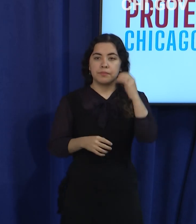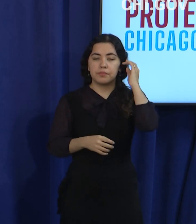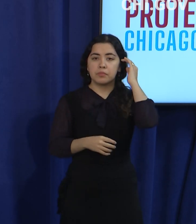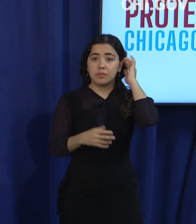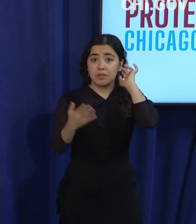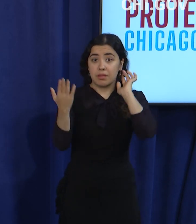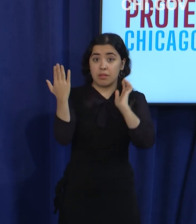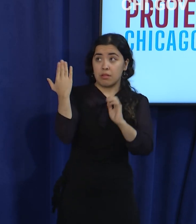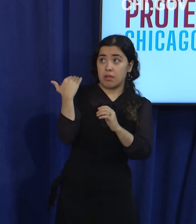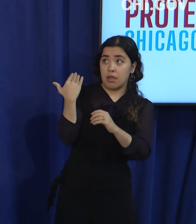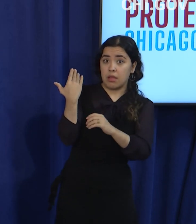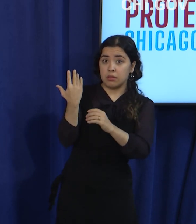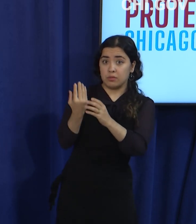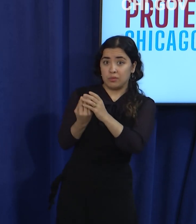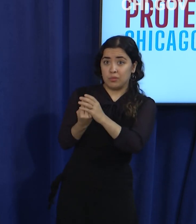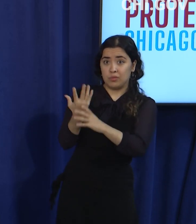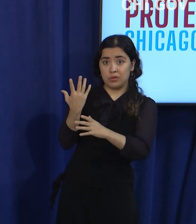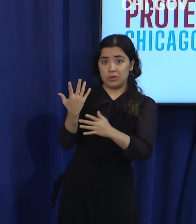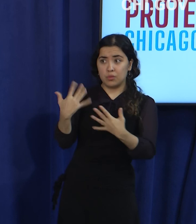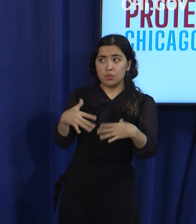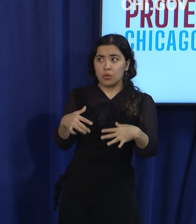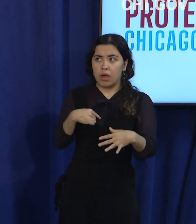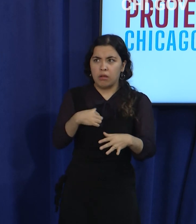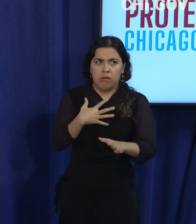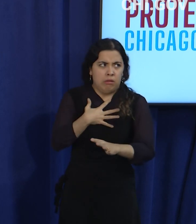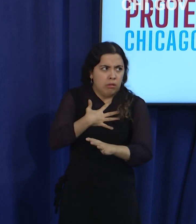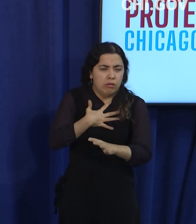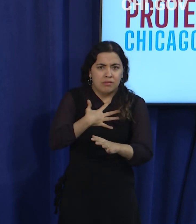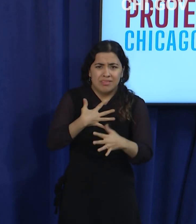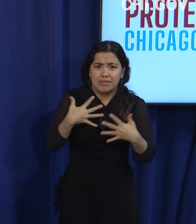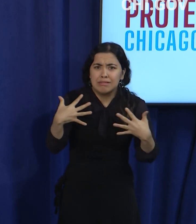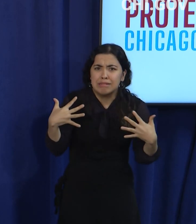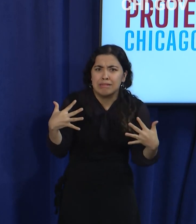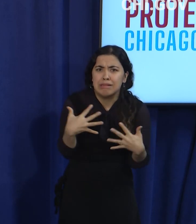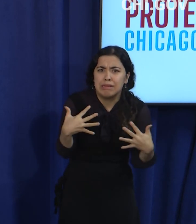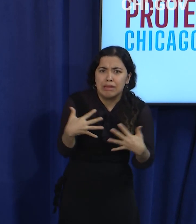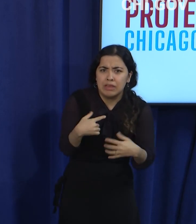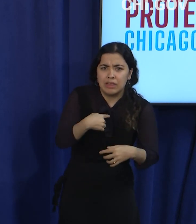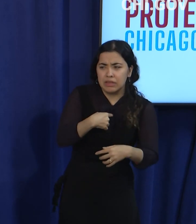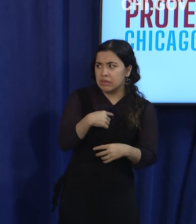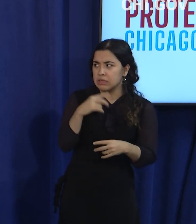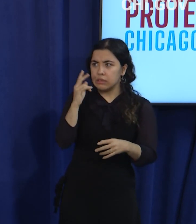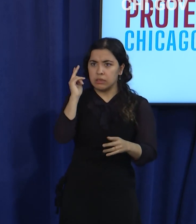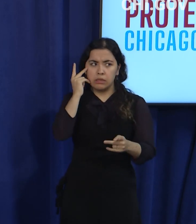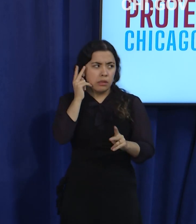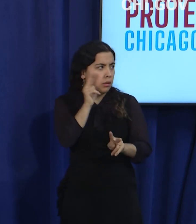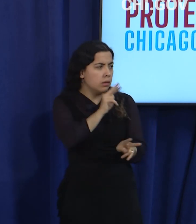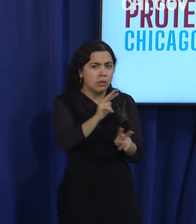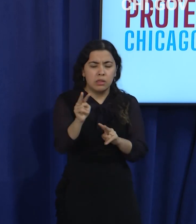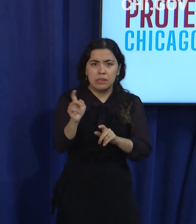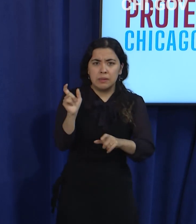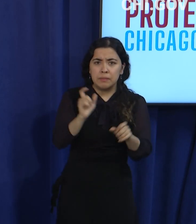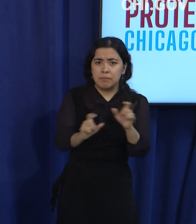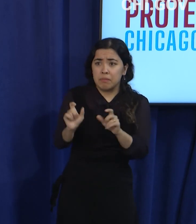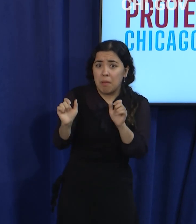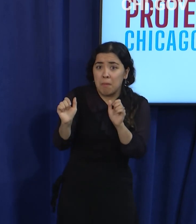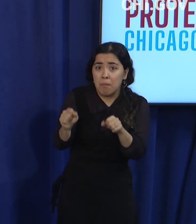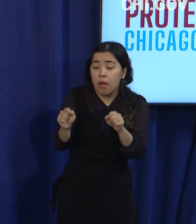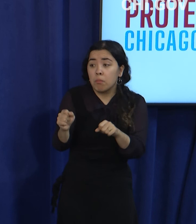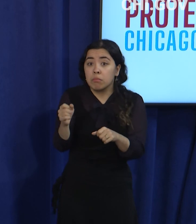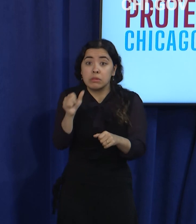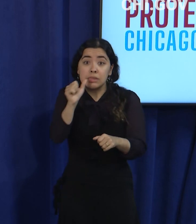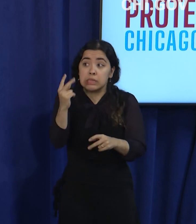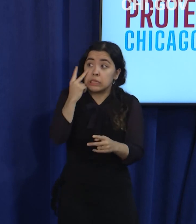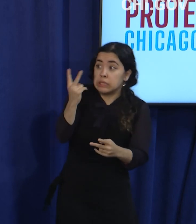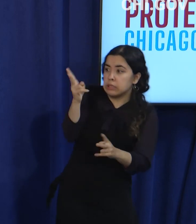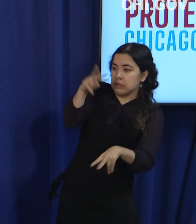took my breath away. And frankly, it scared me that people could be walking around with no symptoms but be carriers of this